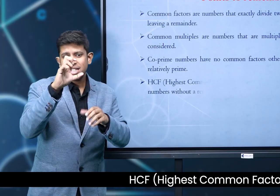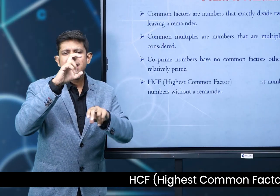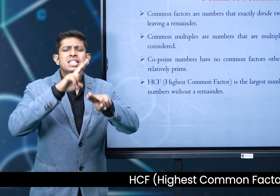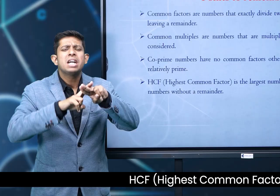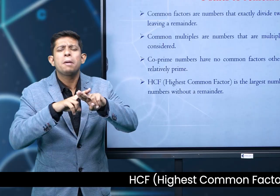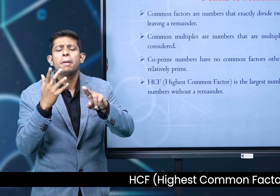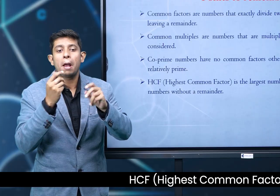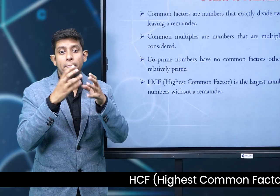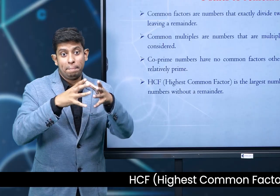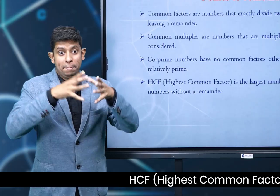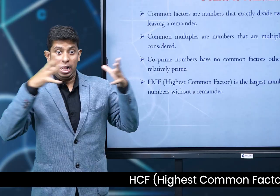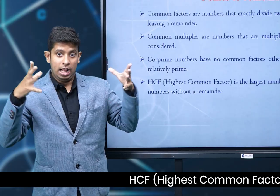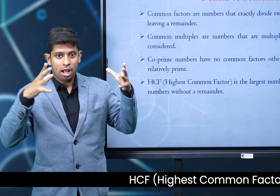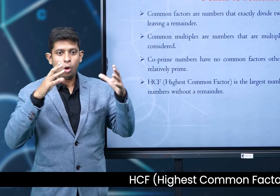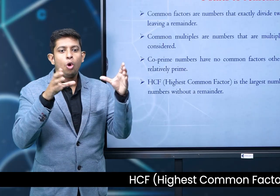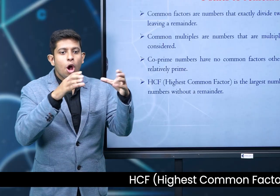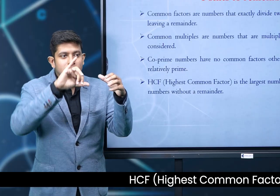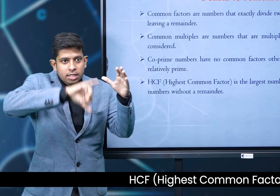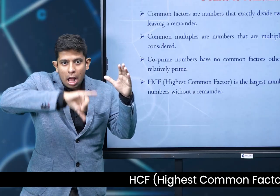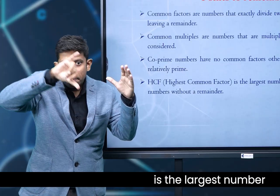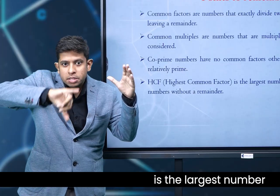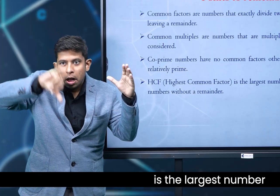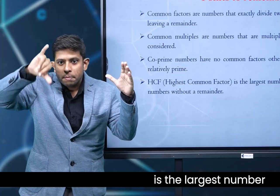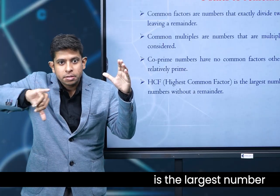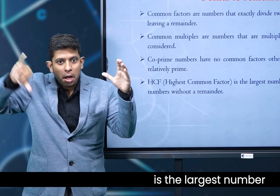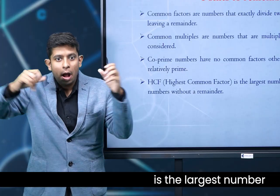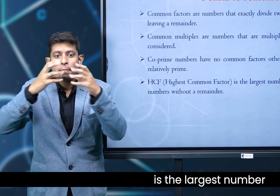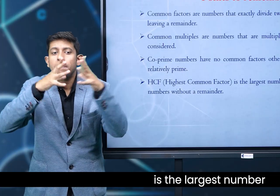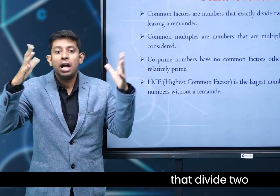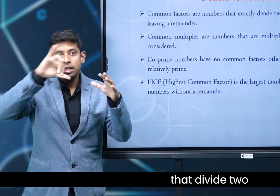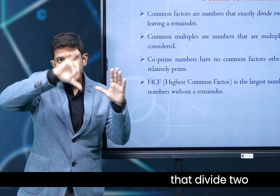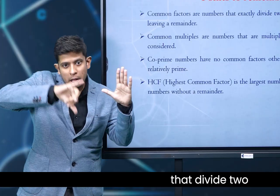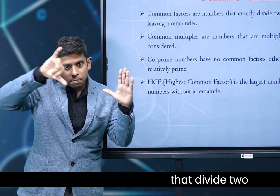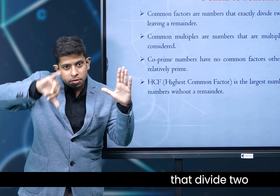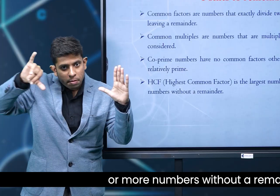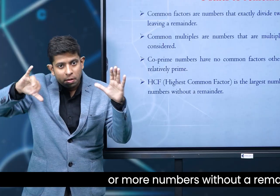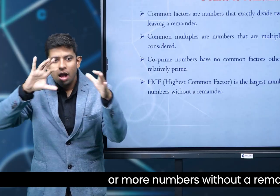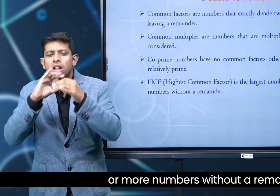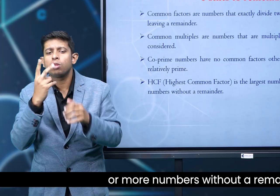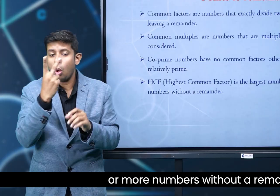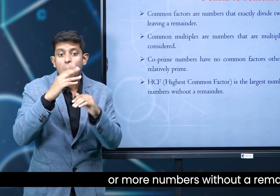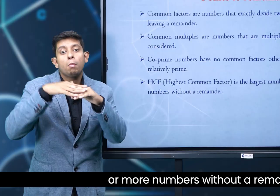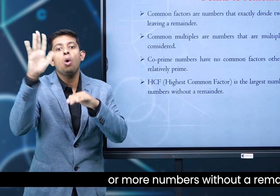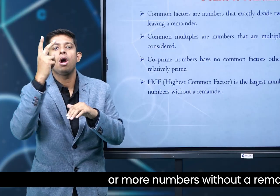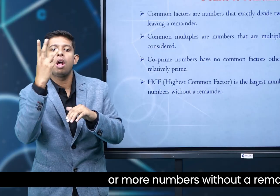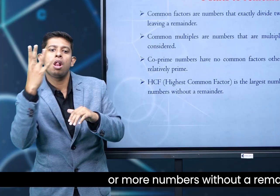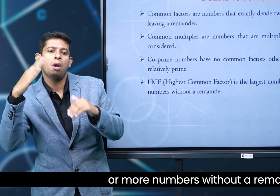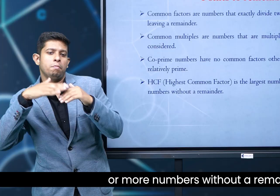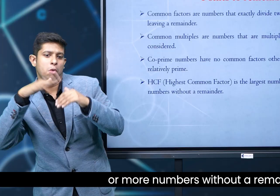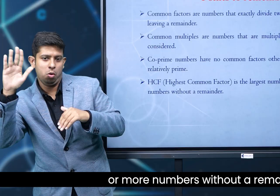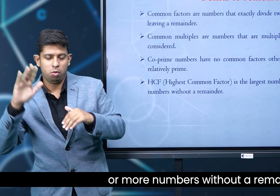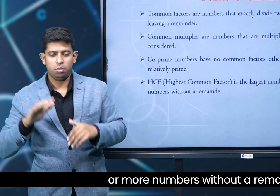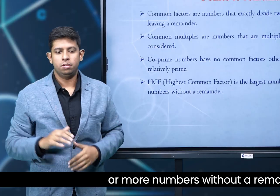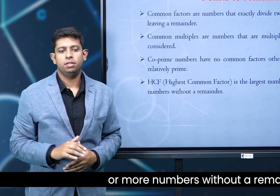HCF, highest common factor, is the largest number that divides 2 or more numbers without a remainder.